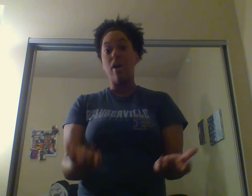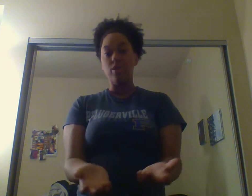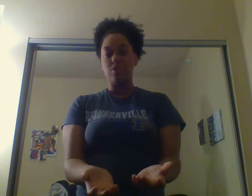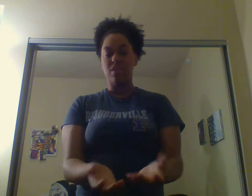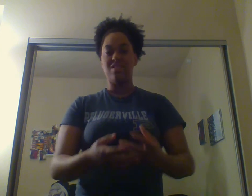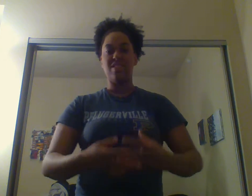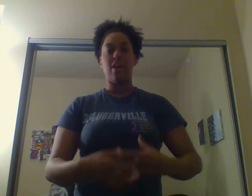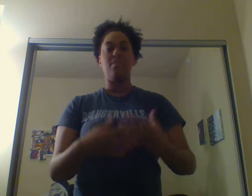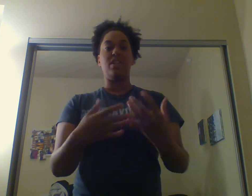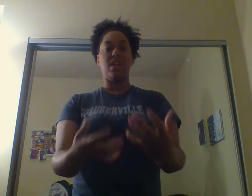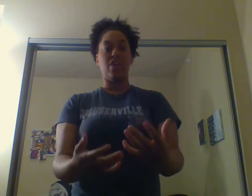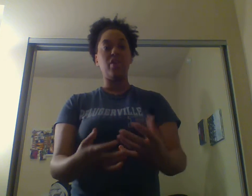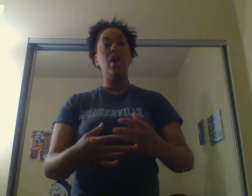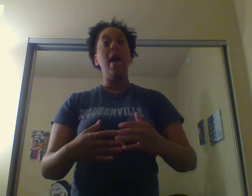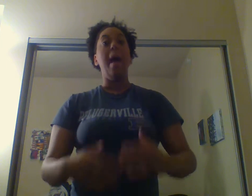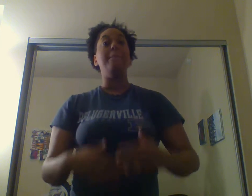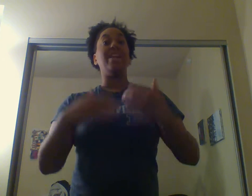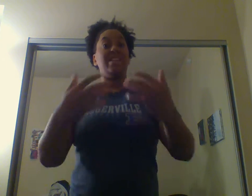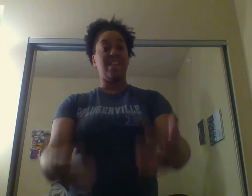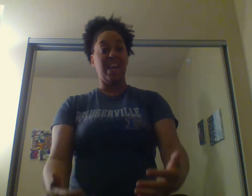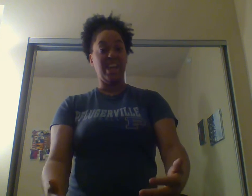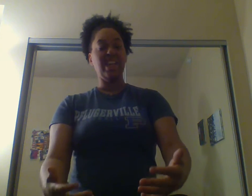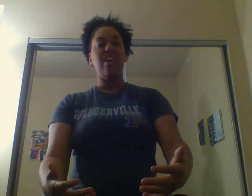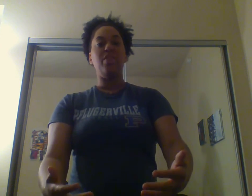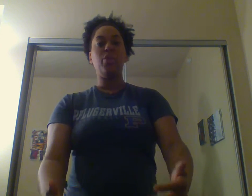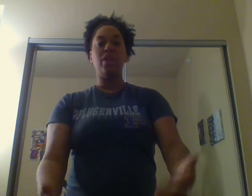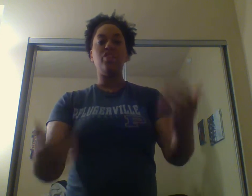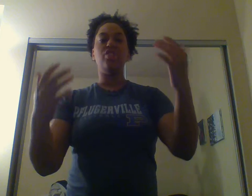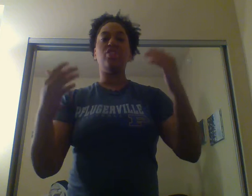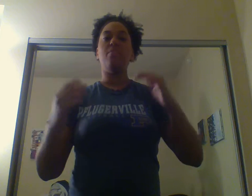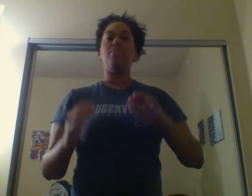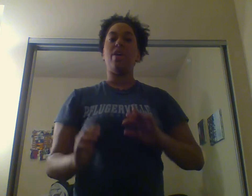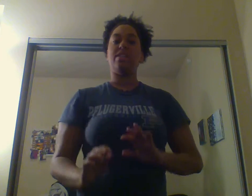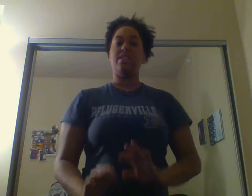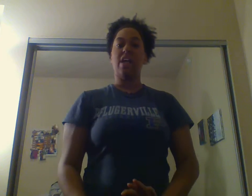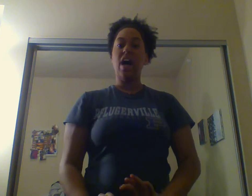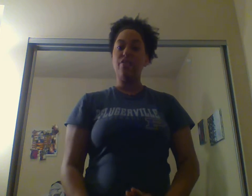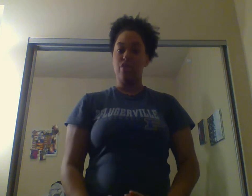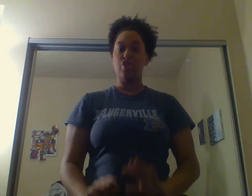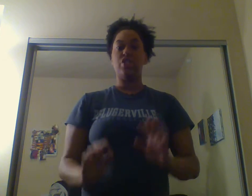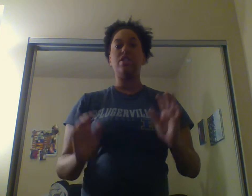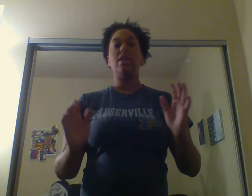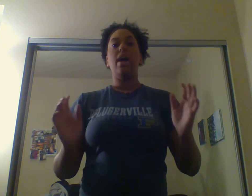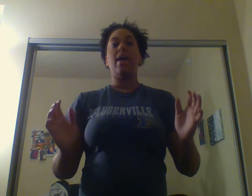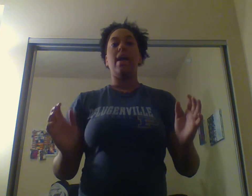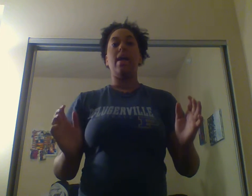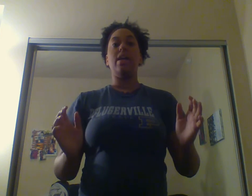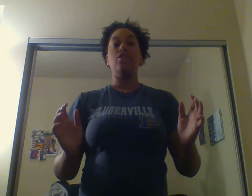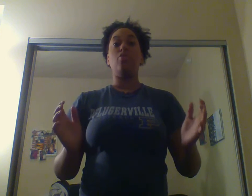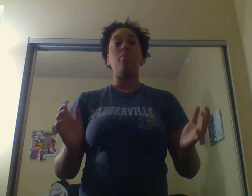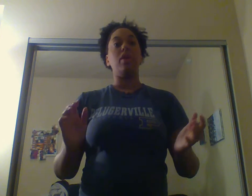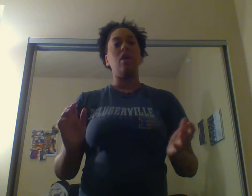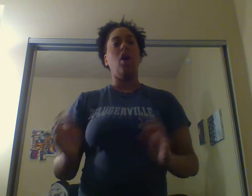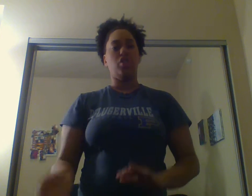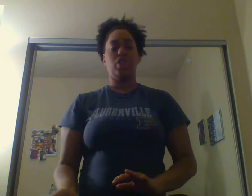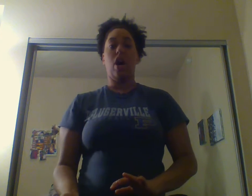which means to come together and maintain the relationship, whereas divergence is when we alter